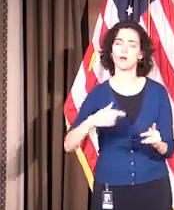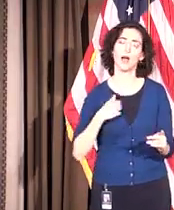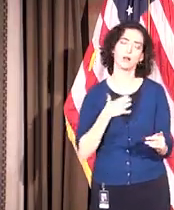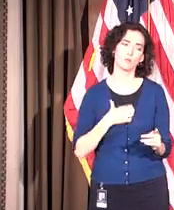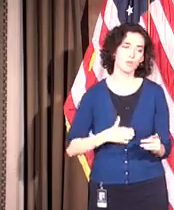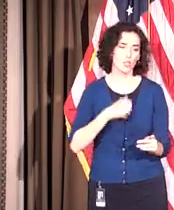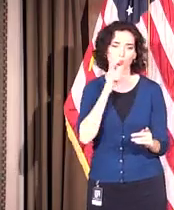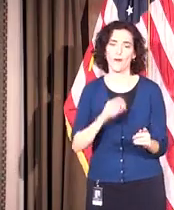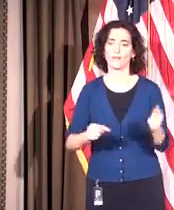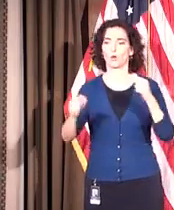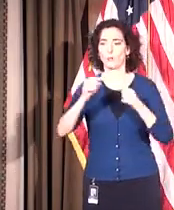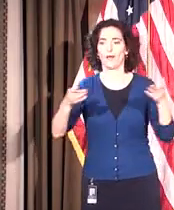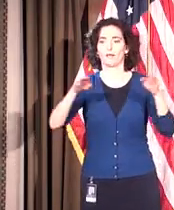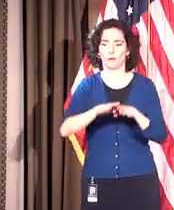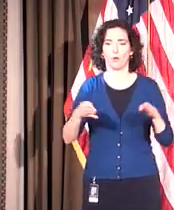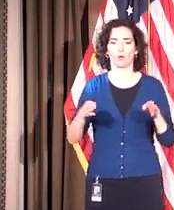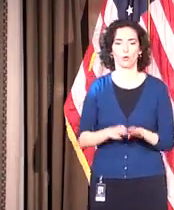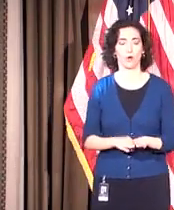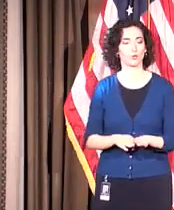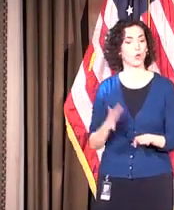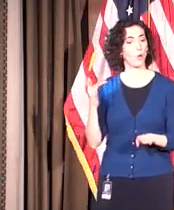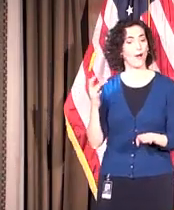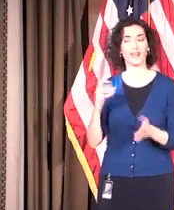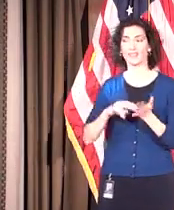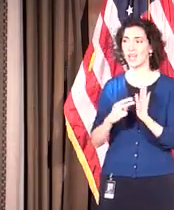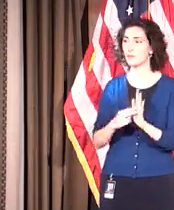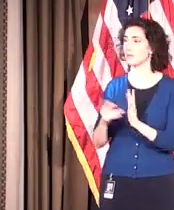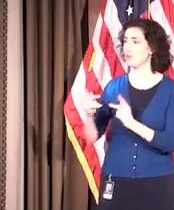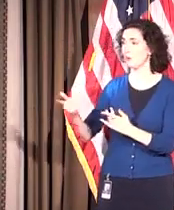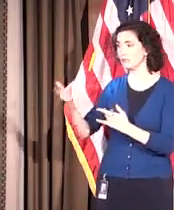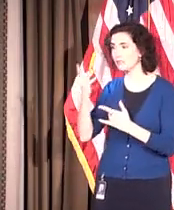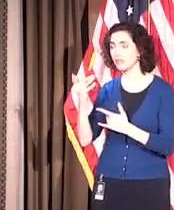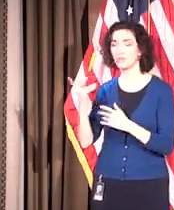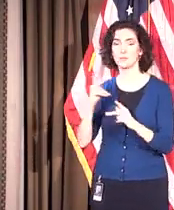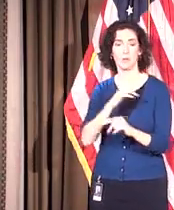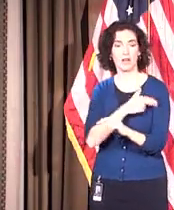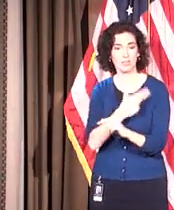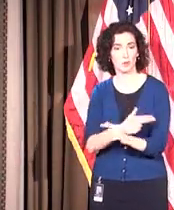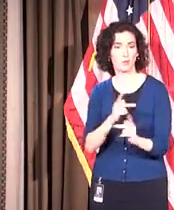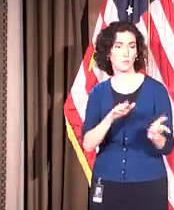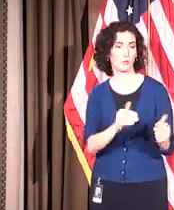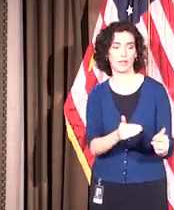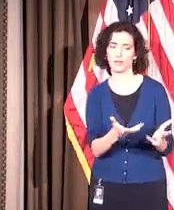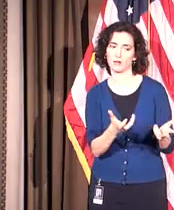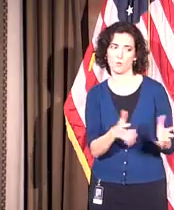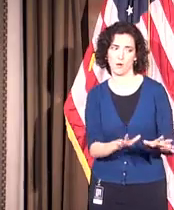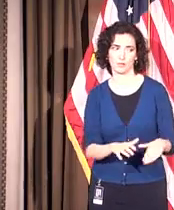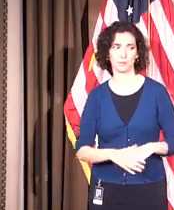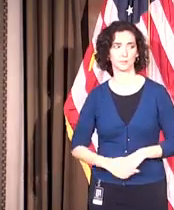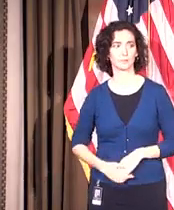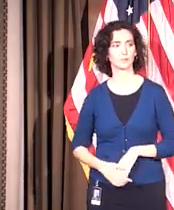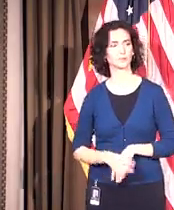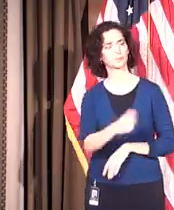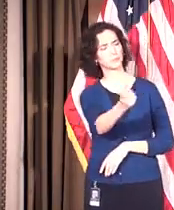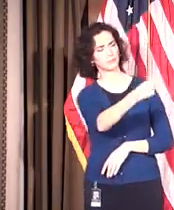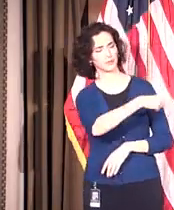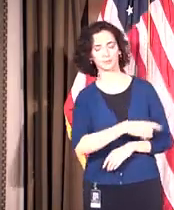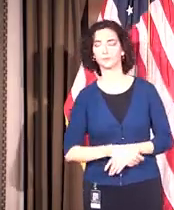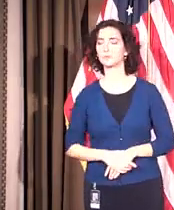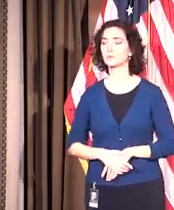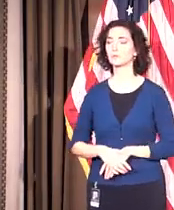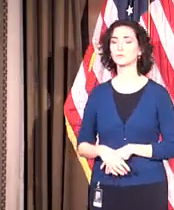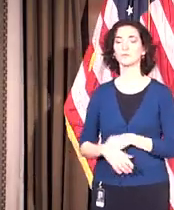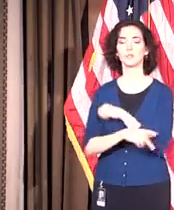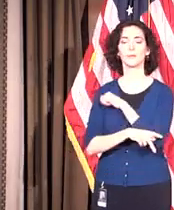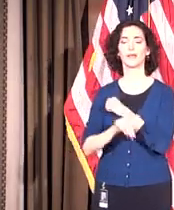more people are going to die. Yes, sir. Essentially, their bars are closing, and I've been speaking with